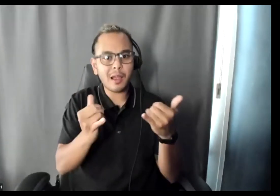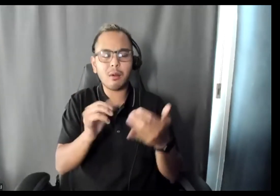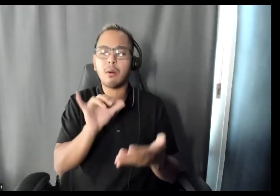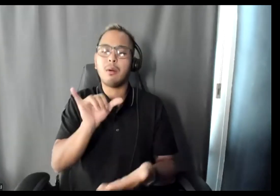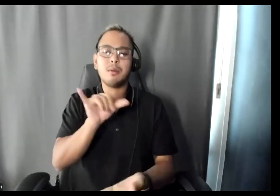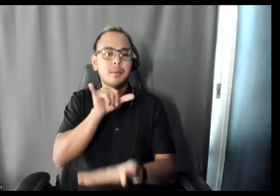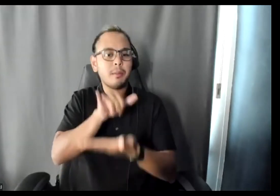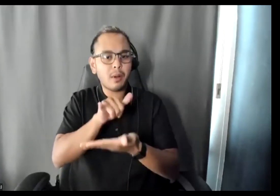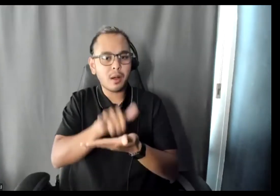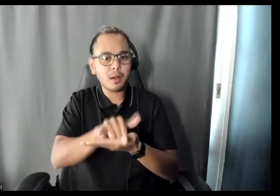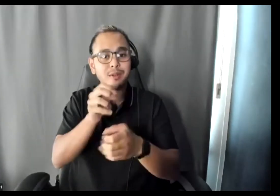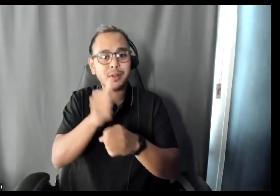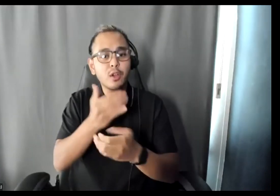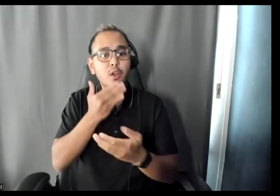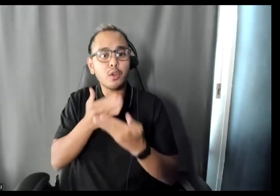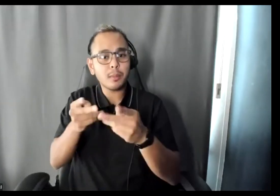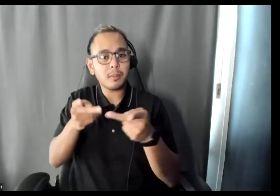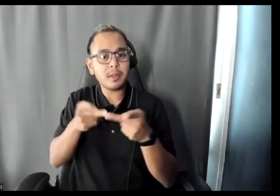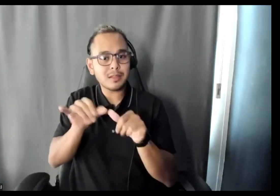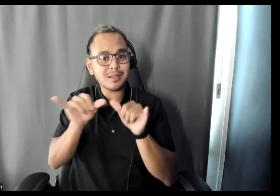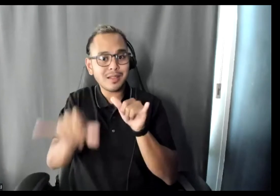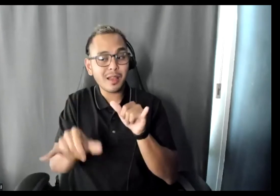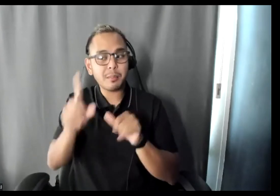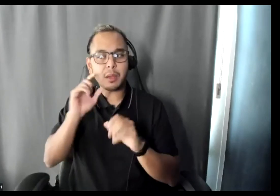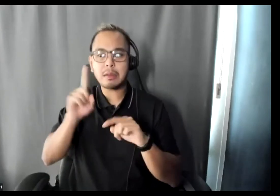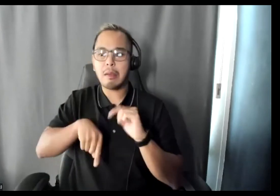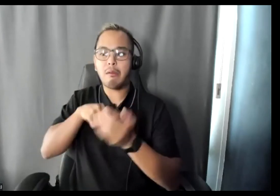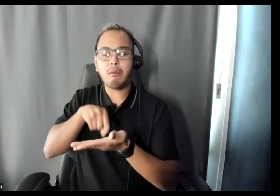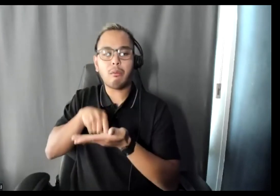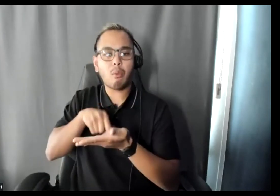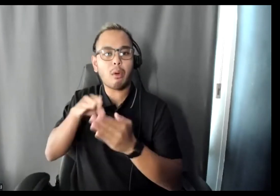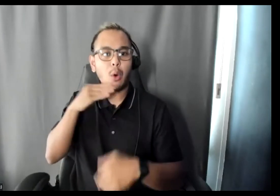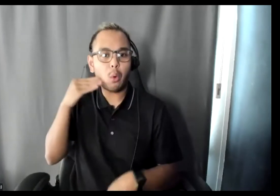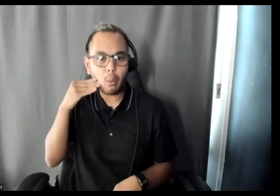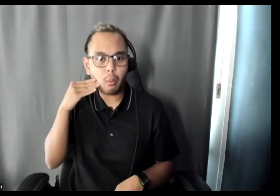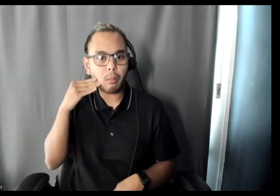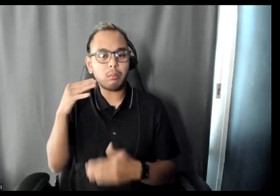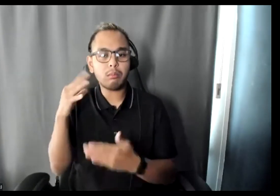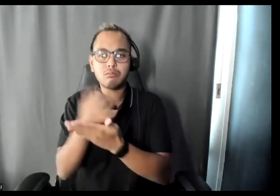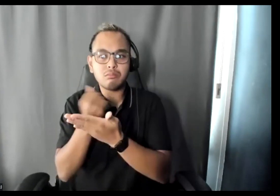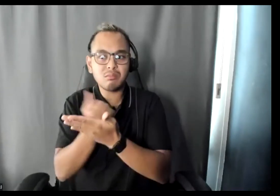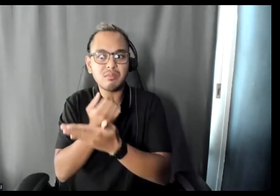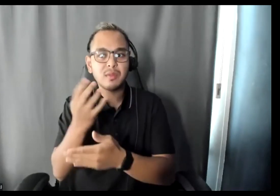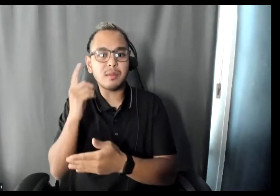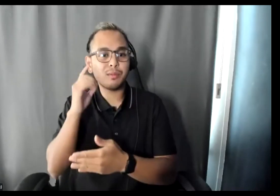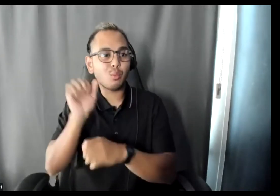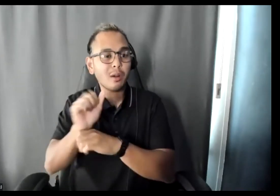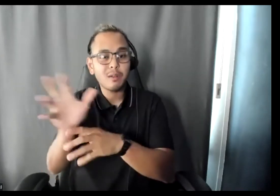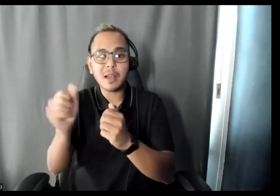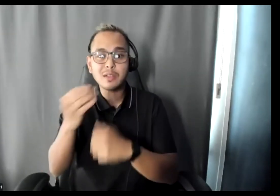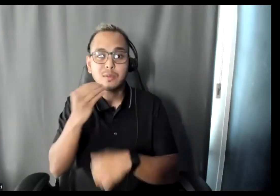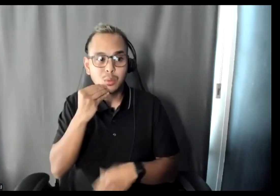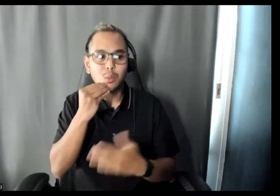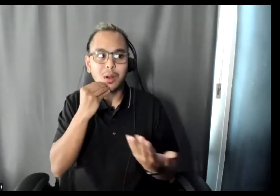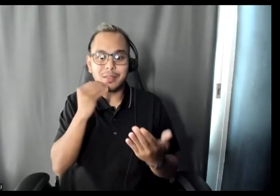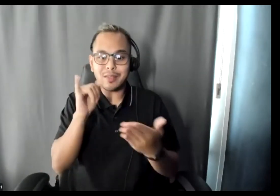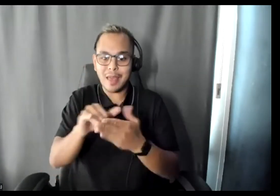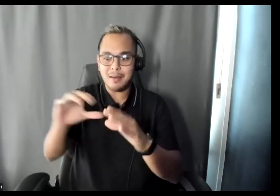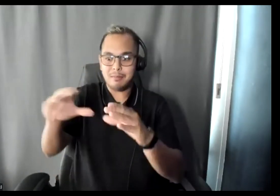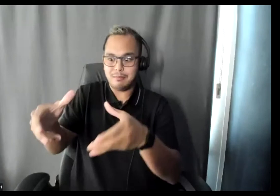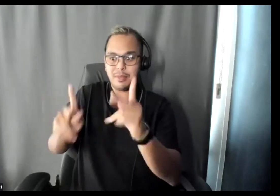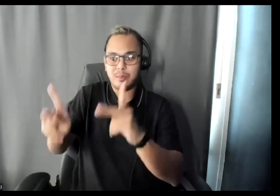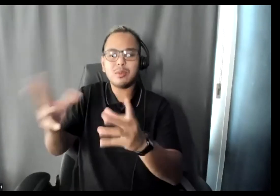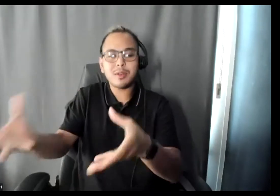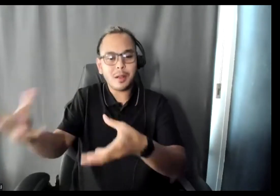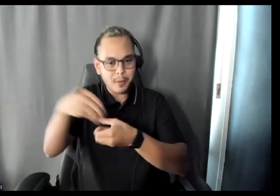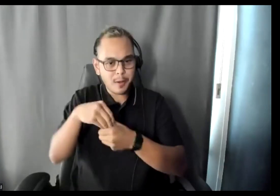to get a decent place to stay on the low wages that they're able to earn in retail and fast food, and guess what? Yup, come on in. We got a role for you.